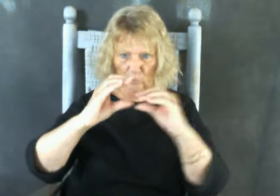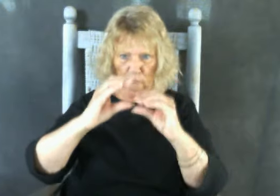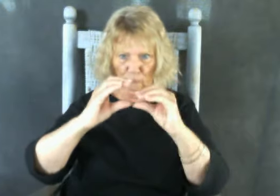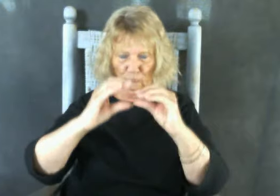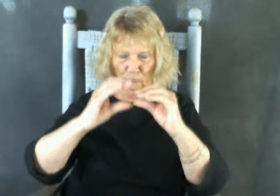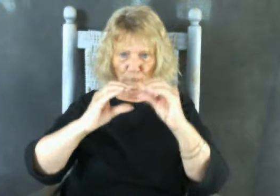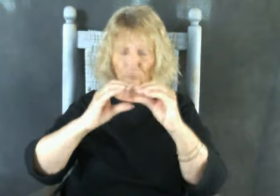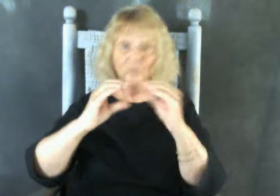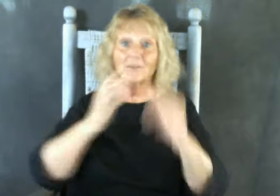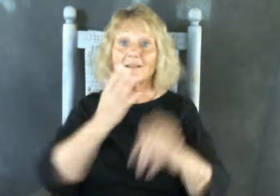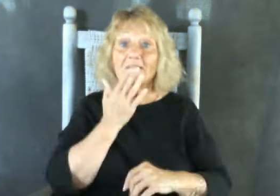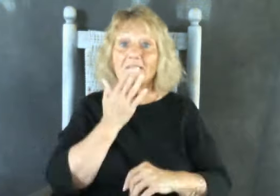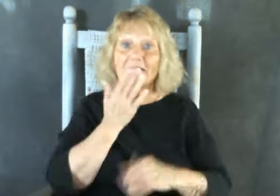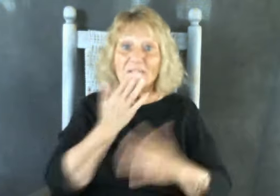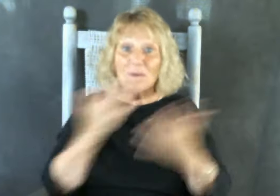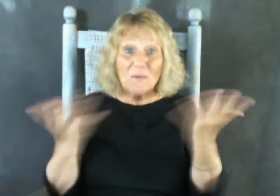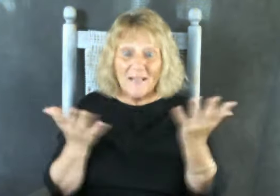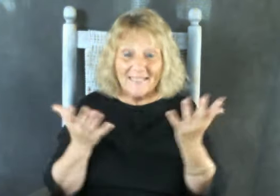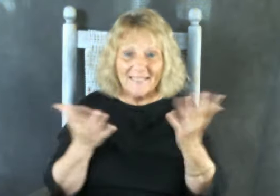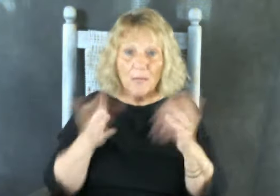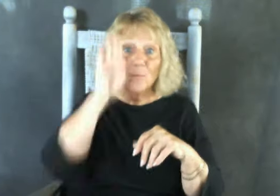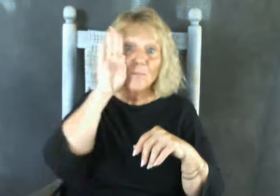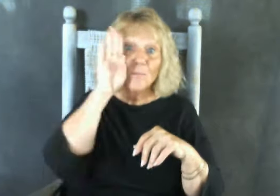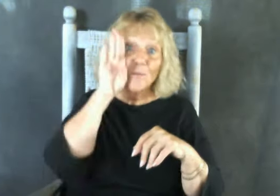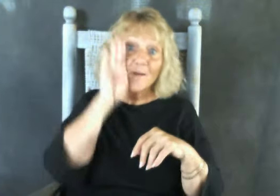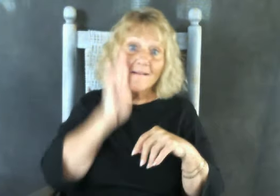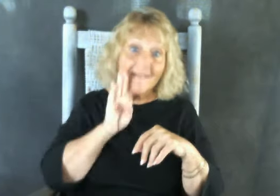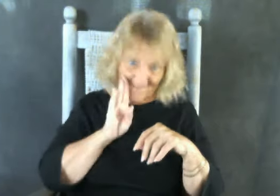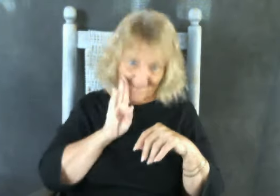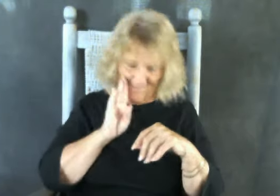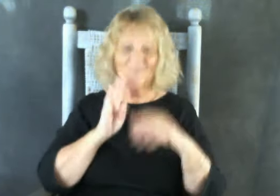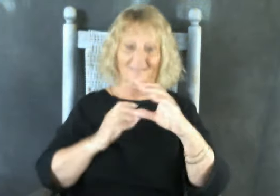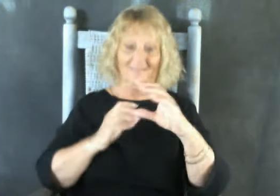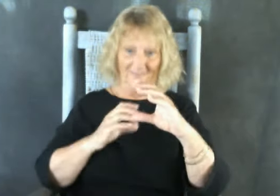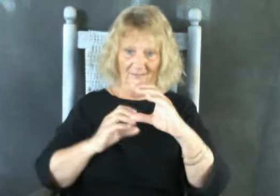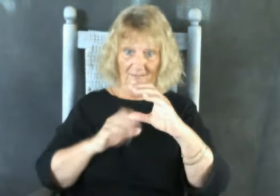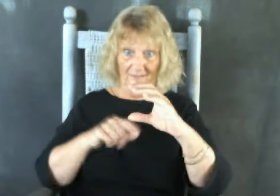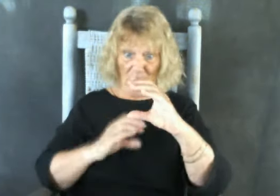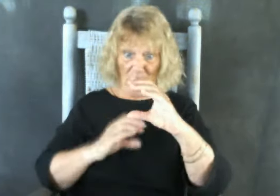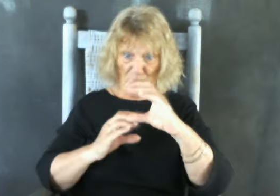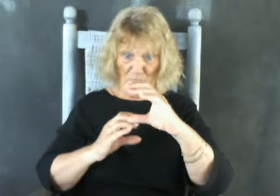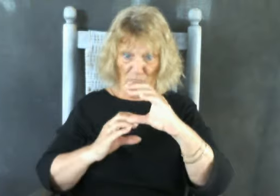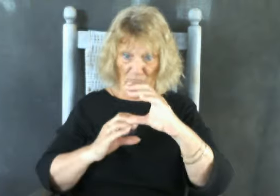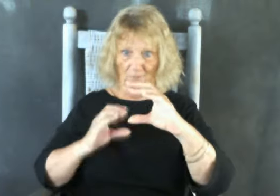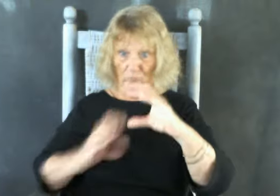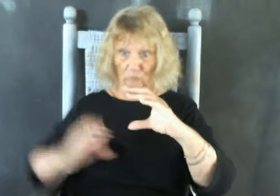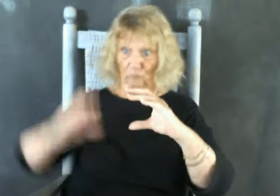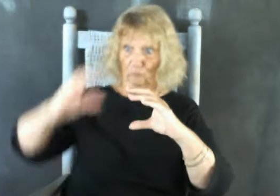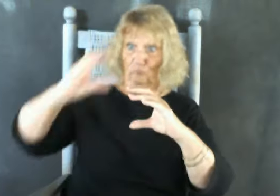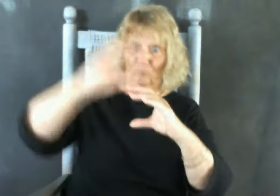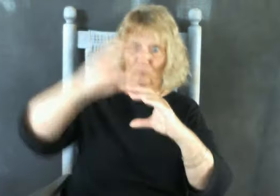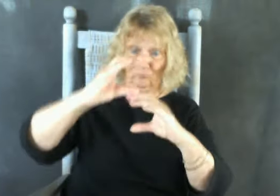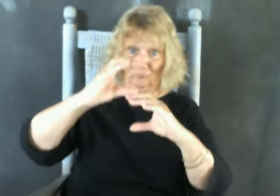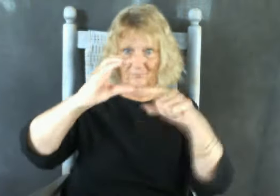there was this outpouring of emotion and just joy. I think now things are starting to settle back in,